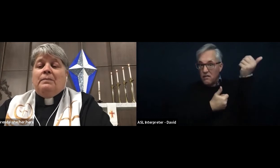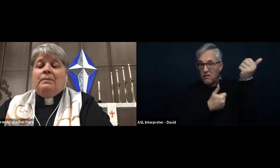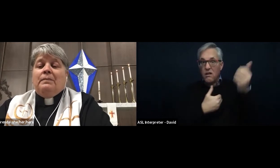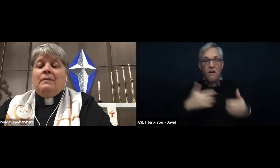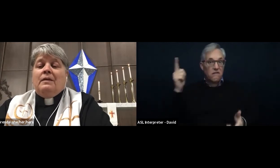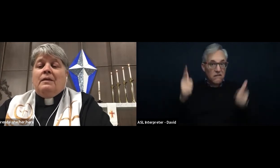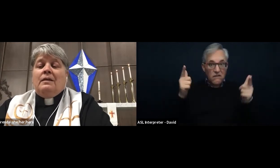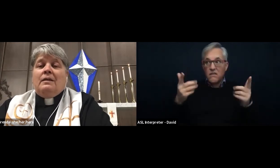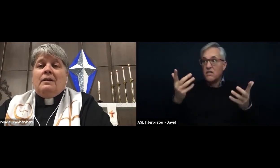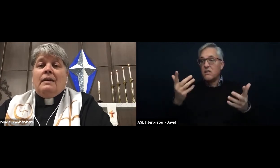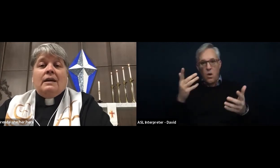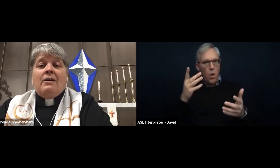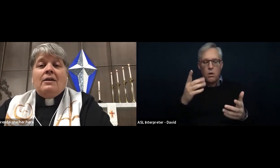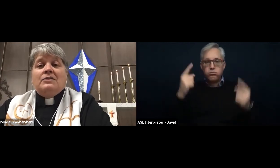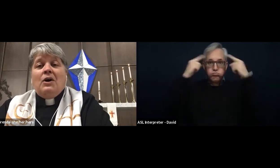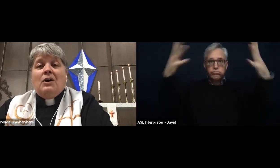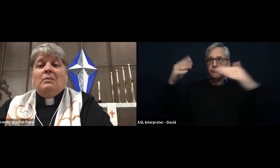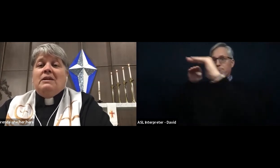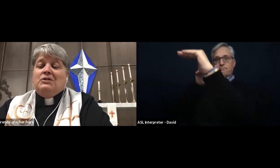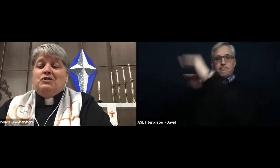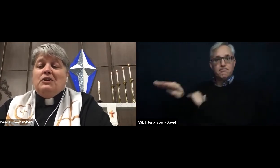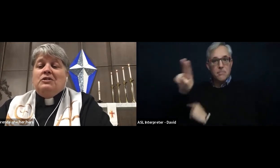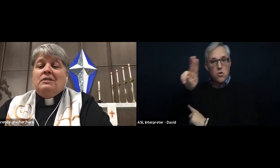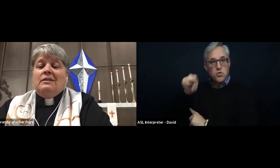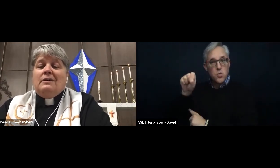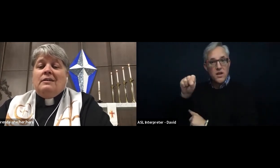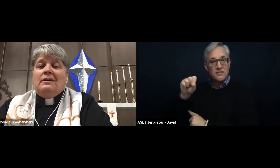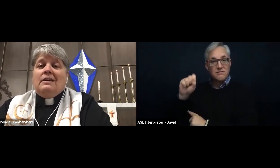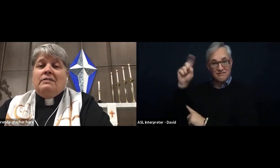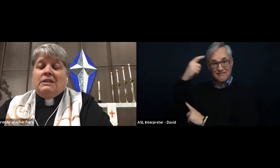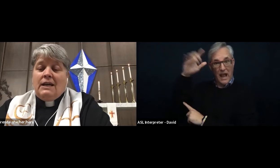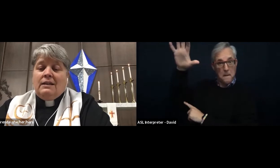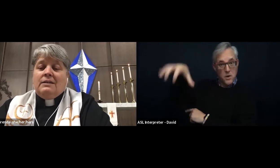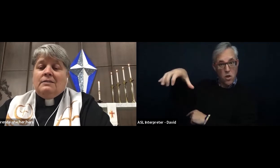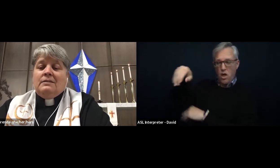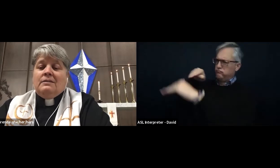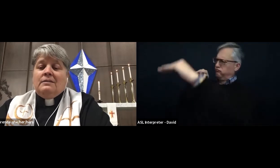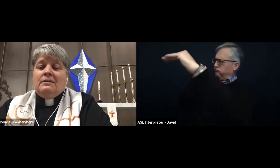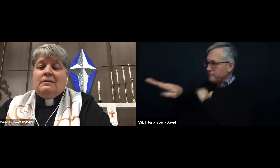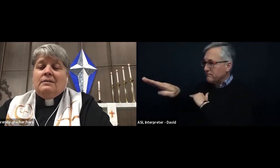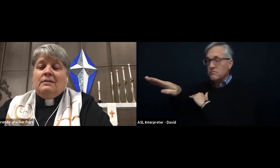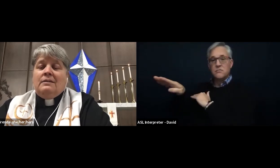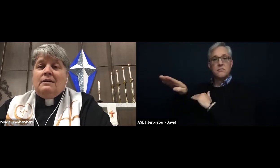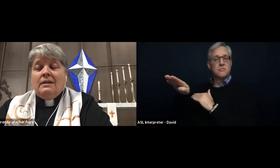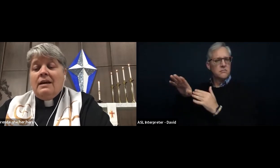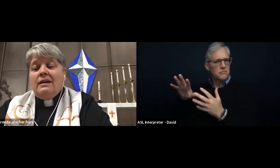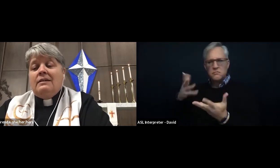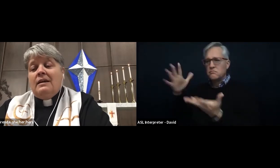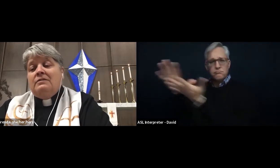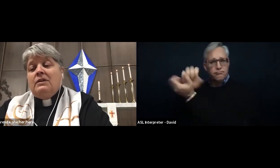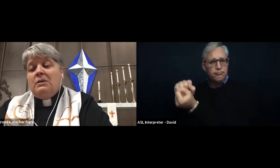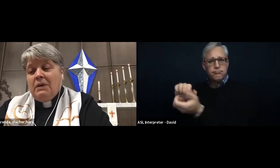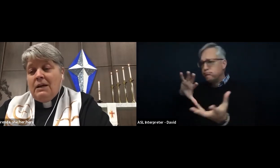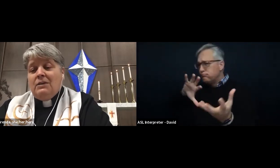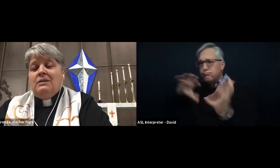Capitol. They caused harm and destruction and even death. And